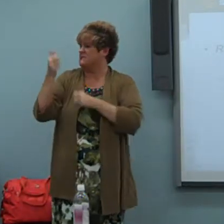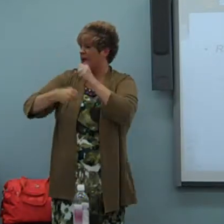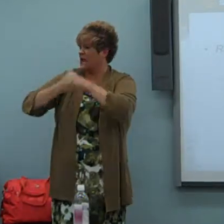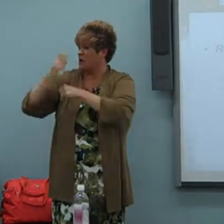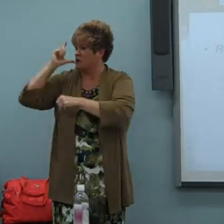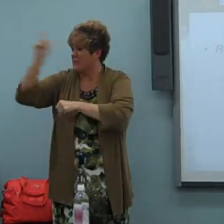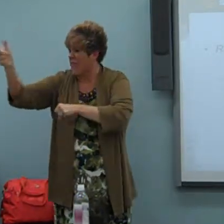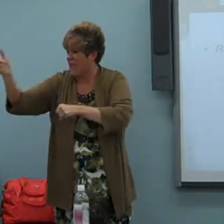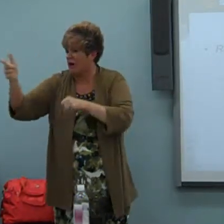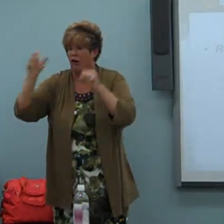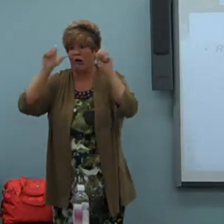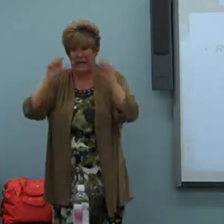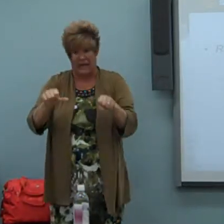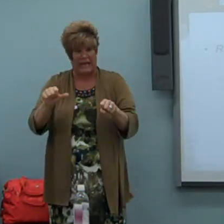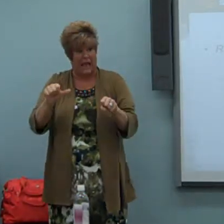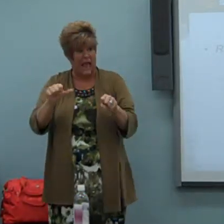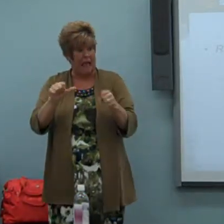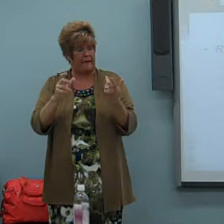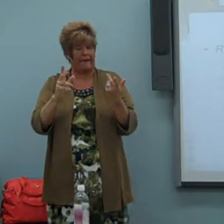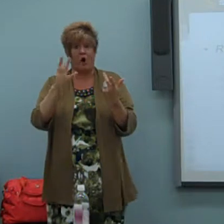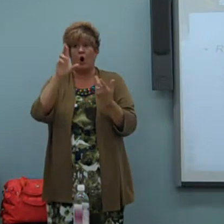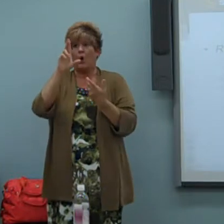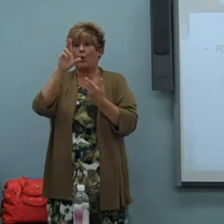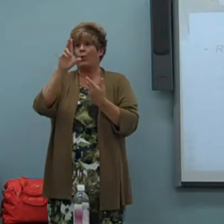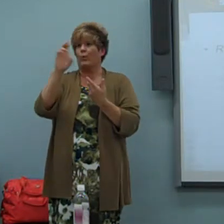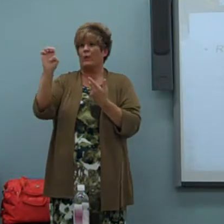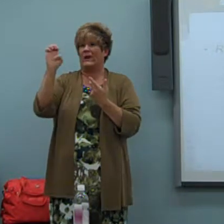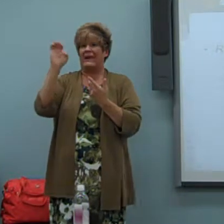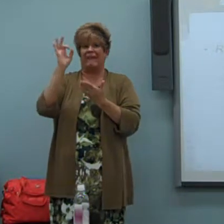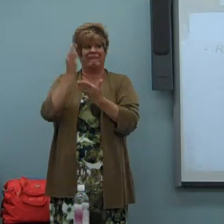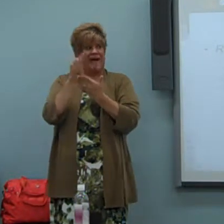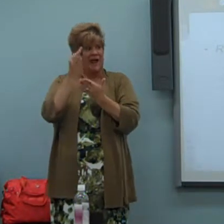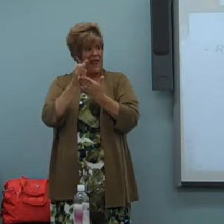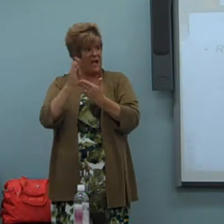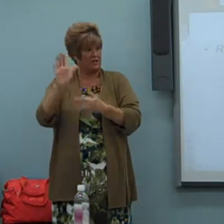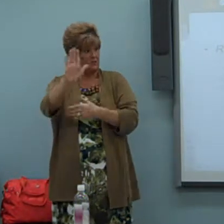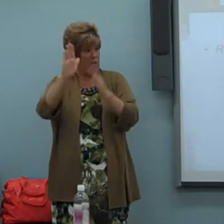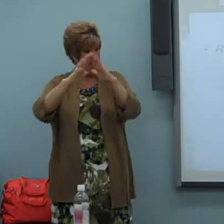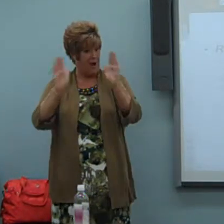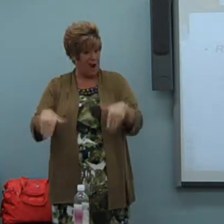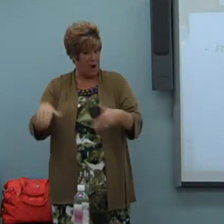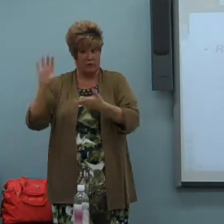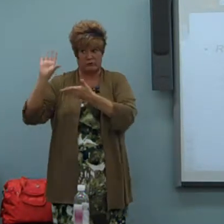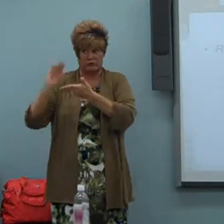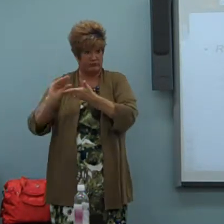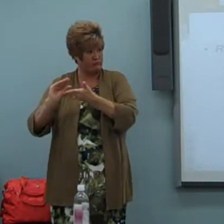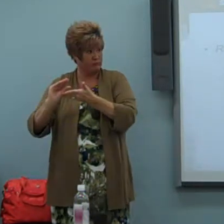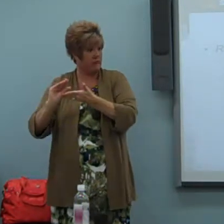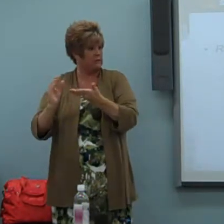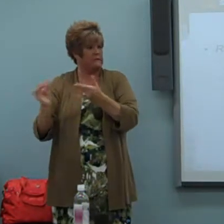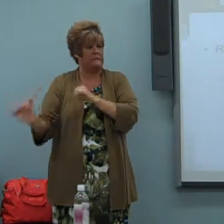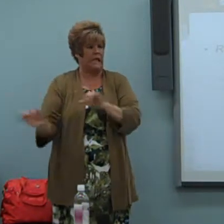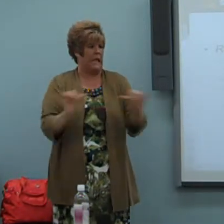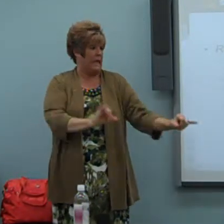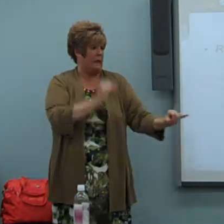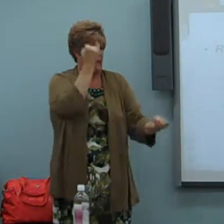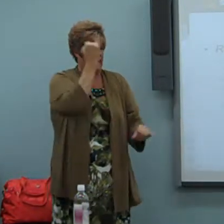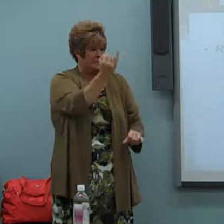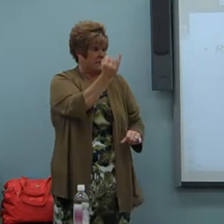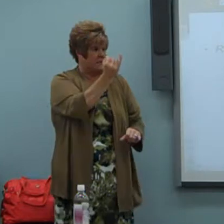house, 10 years later, you can have that finances for your house lessened. So you're not paying as